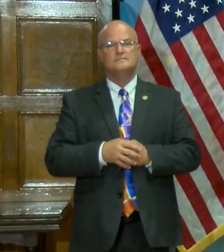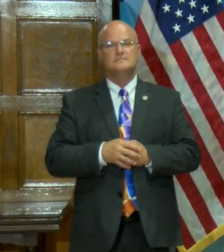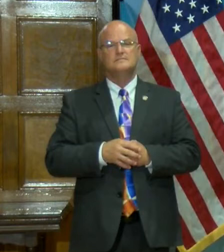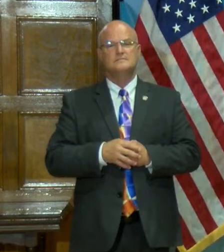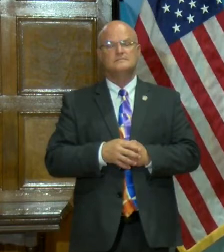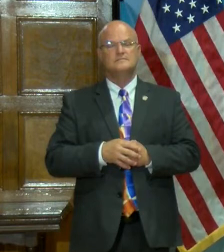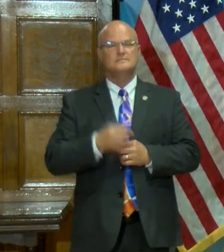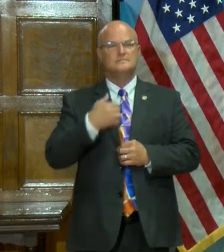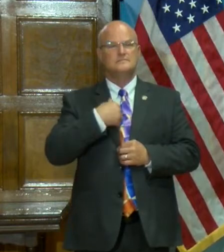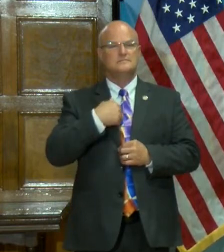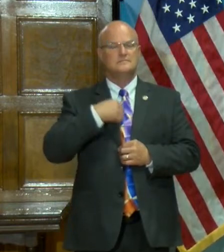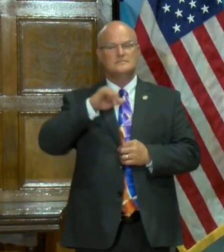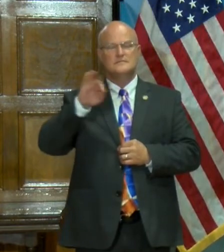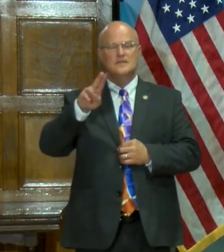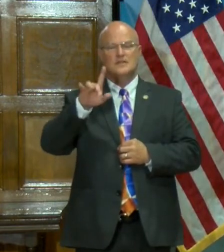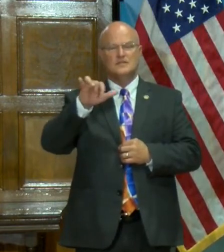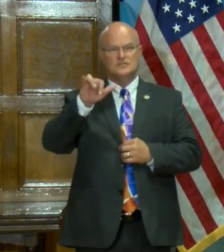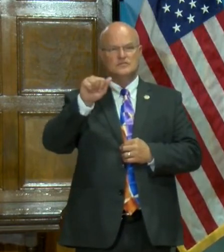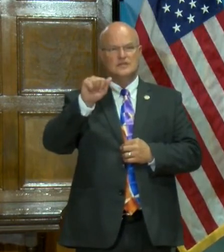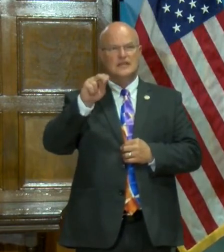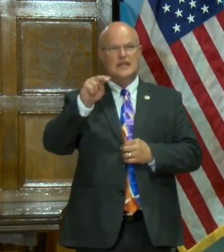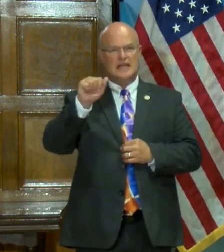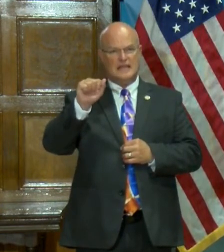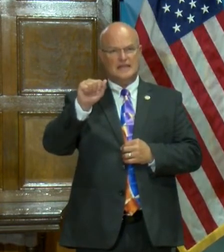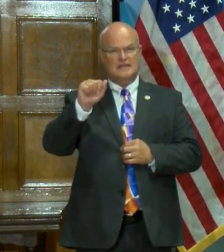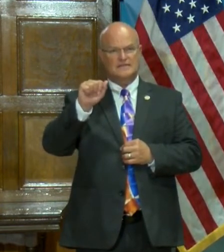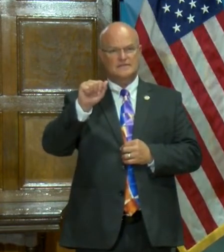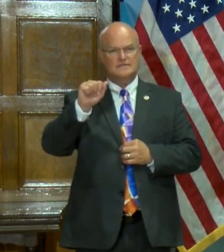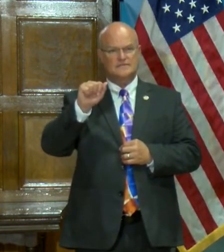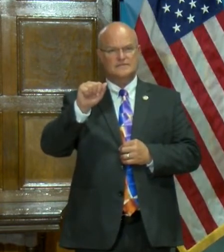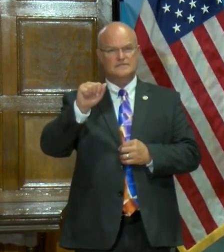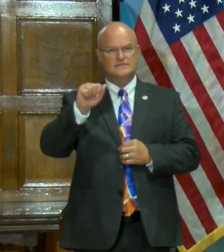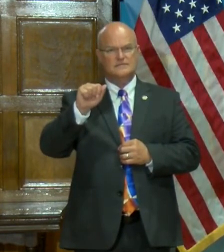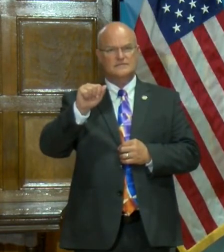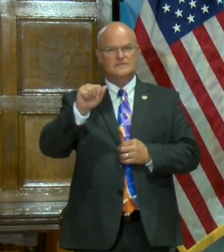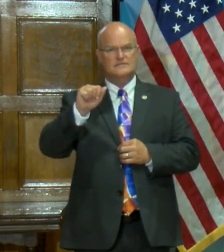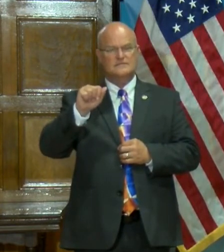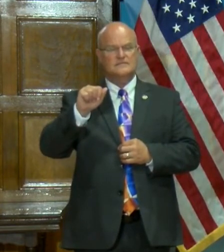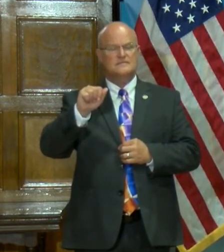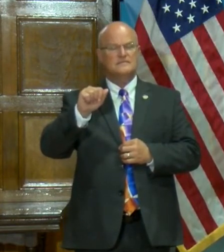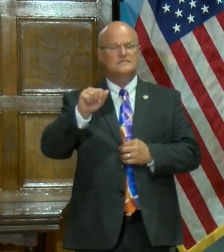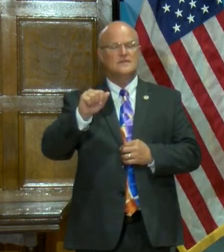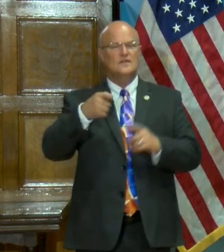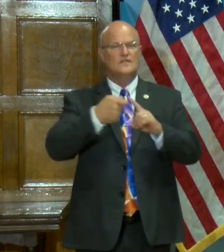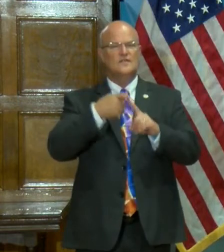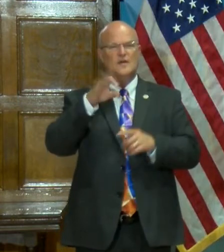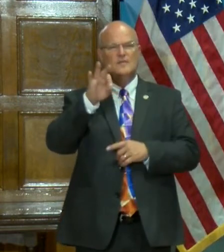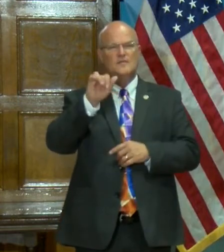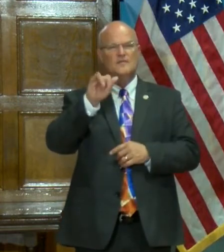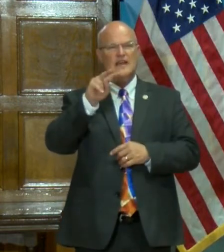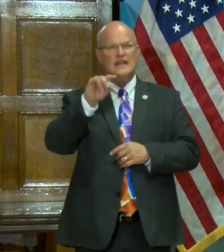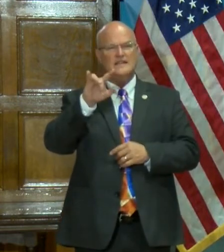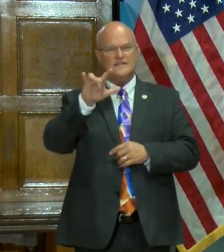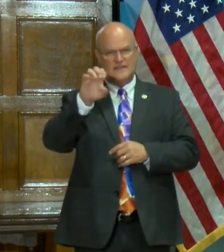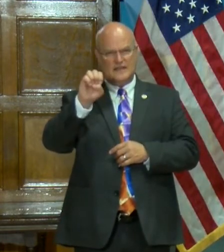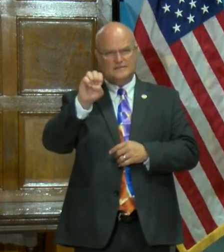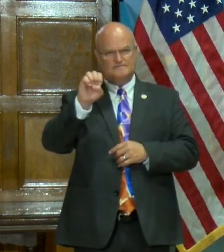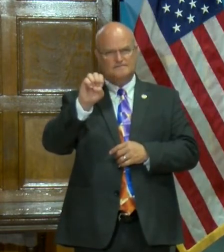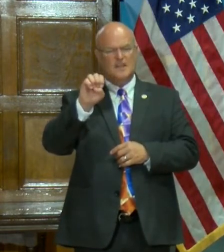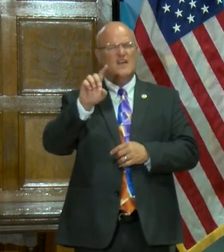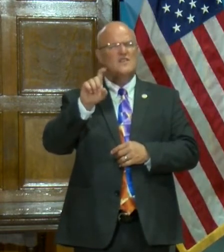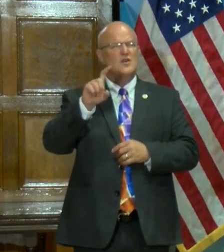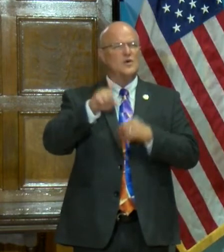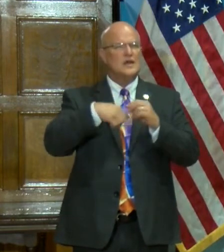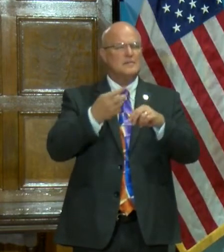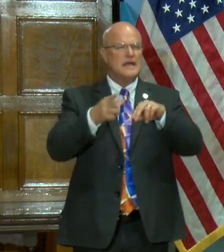Yes, Governor, this is Julian Eclipson over at Channel 5 in Fayetteville. I have a question in regards